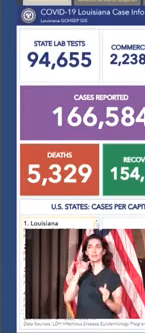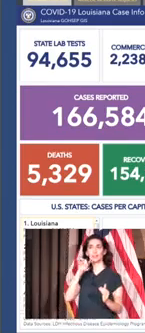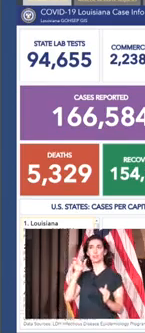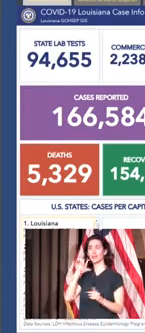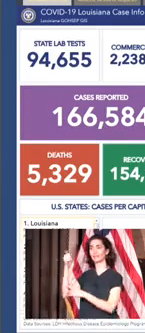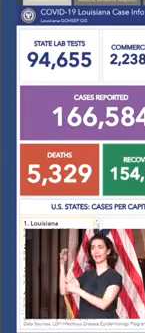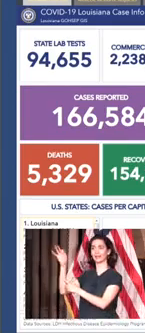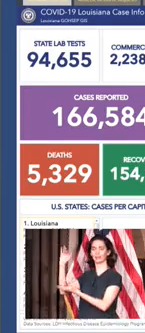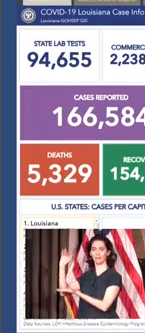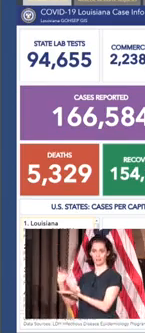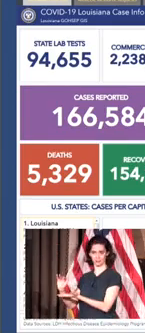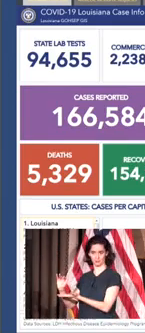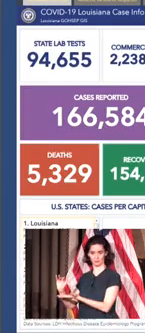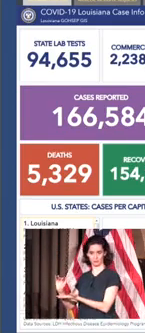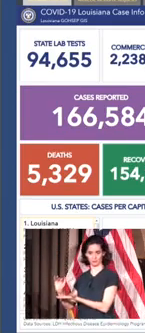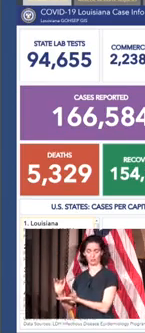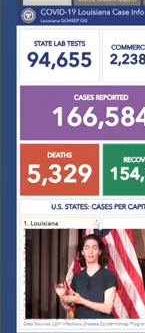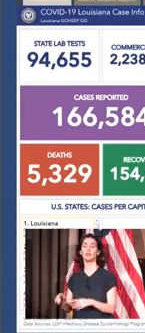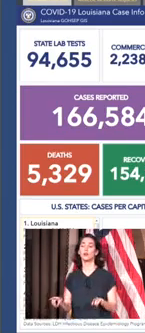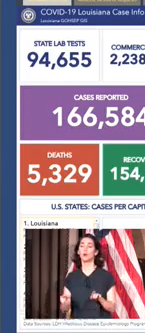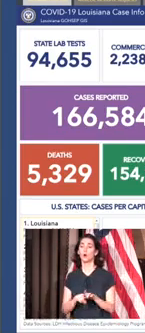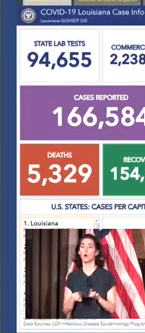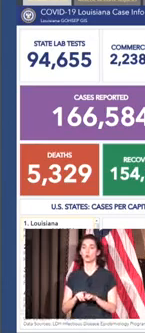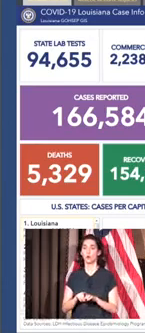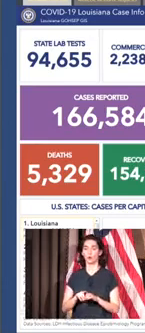yesterday. There are currently 75